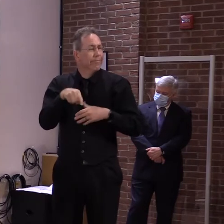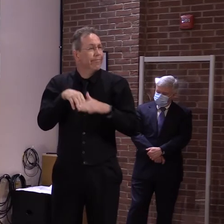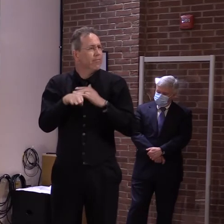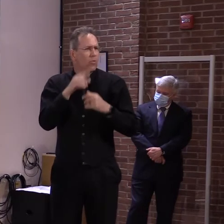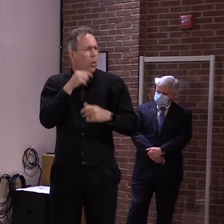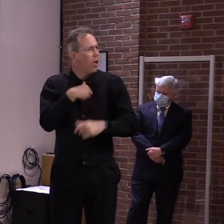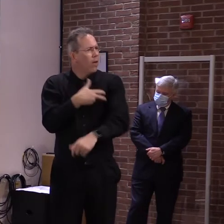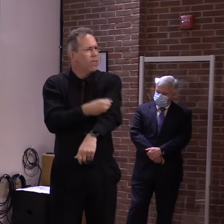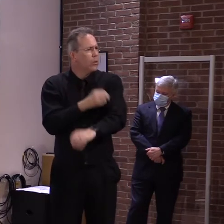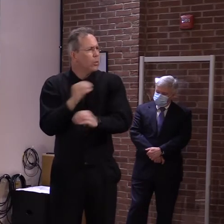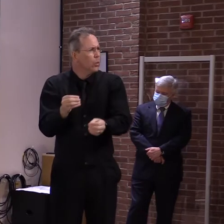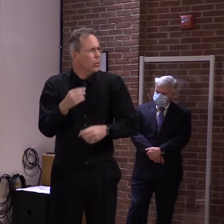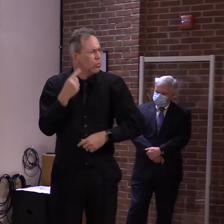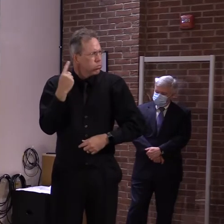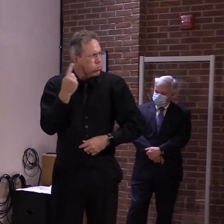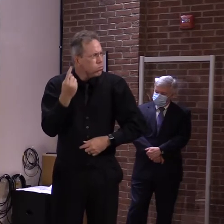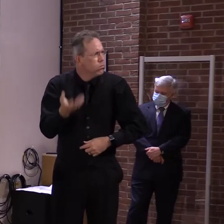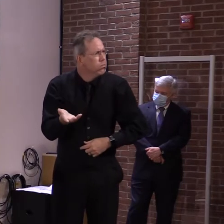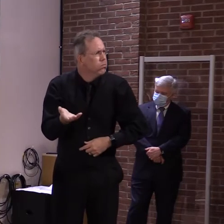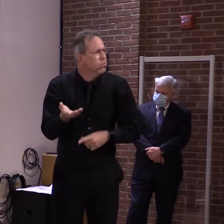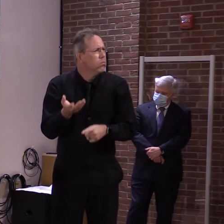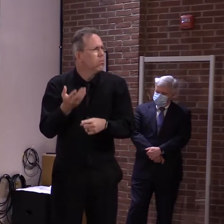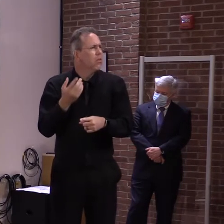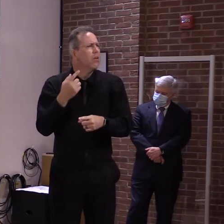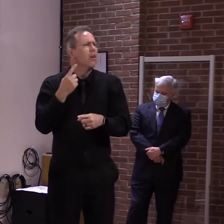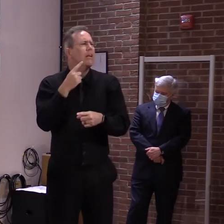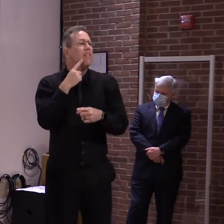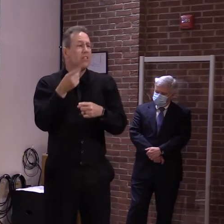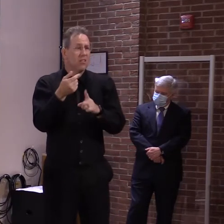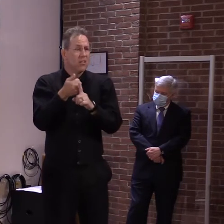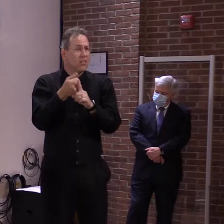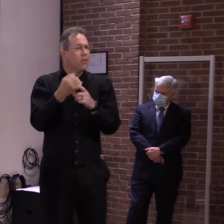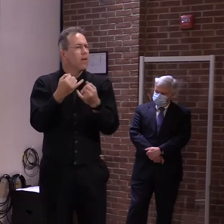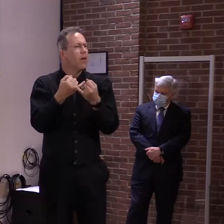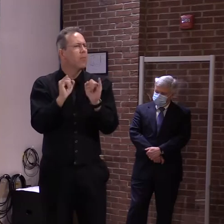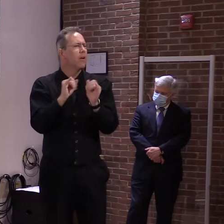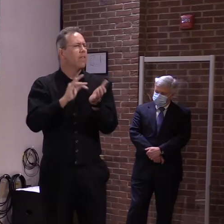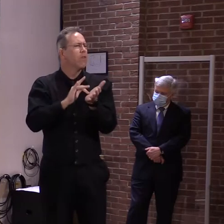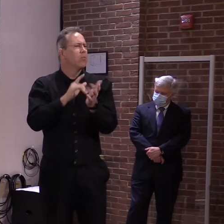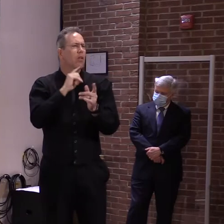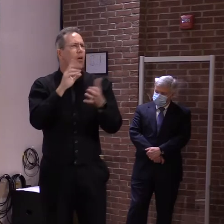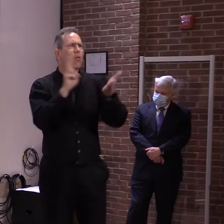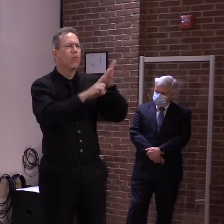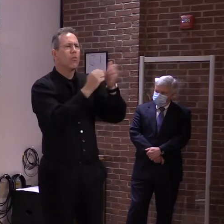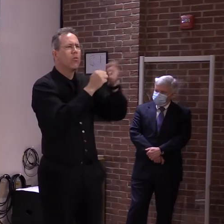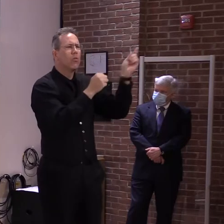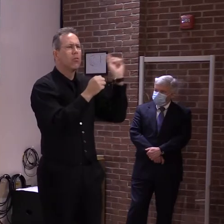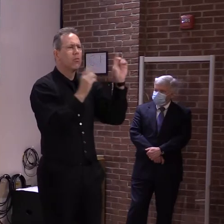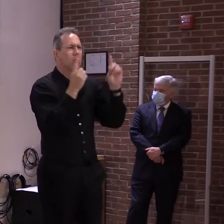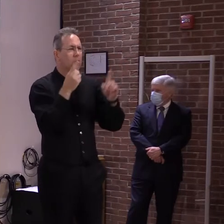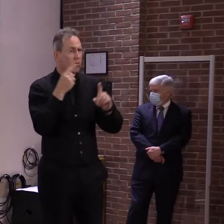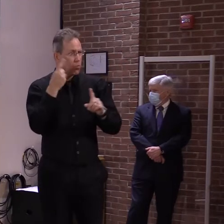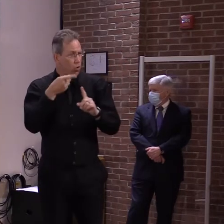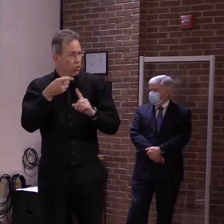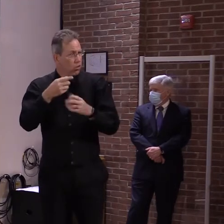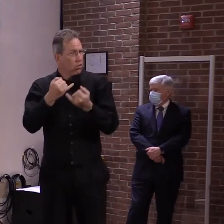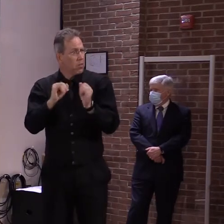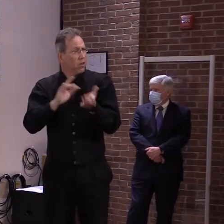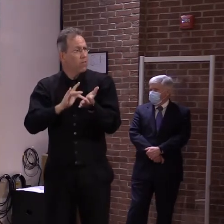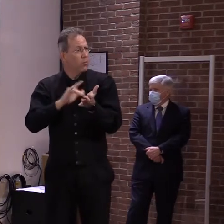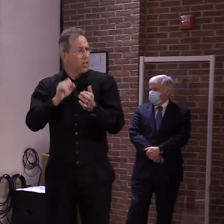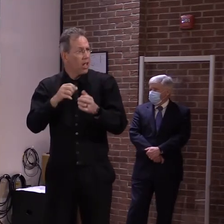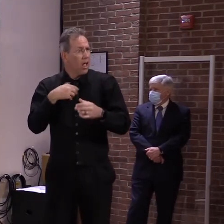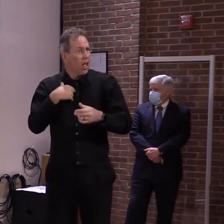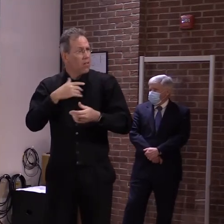an independent pharmacy wants to start providing the vaccine, what's the process for them to start doing that, and what